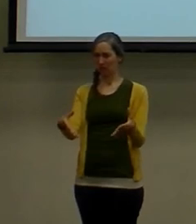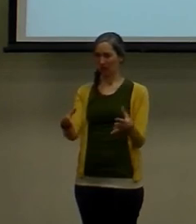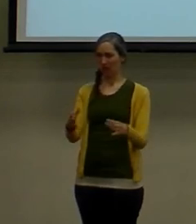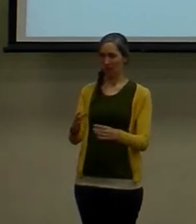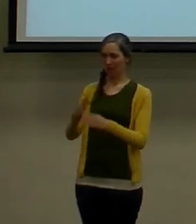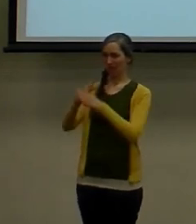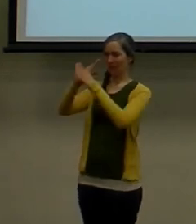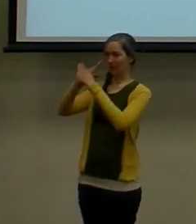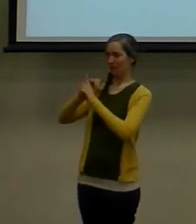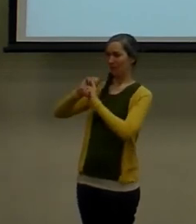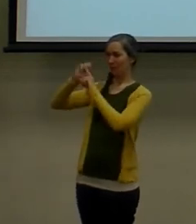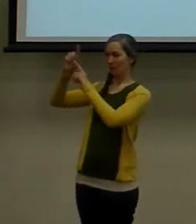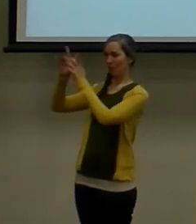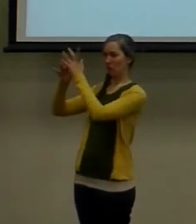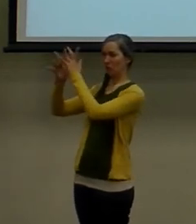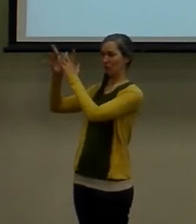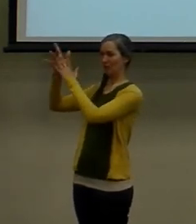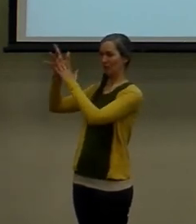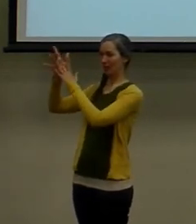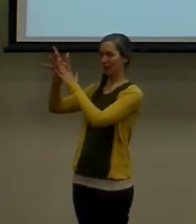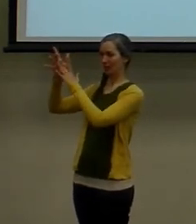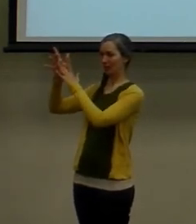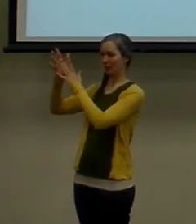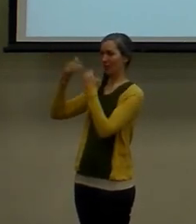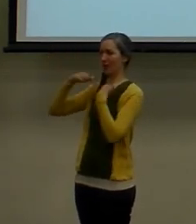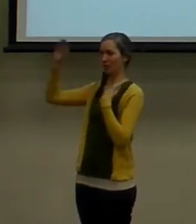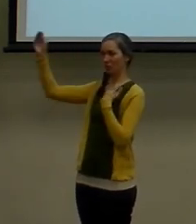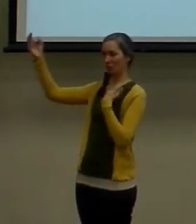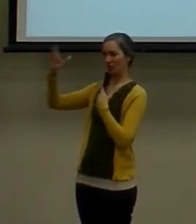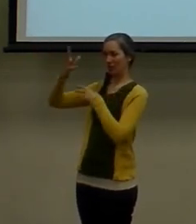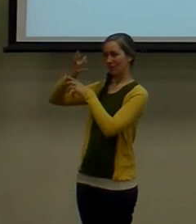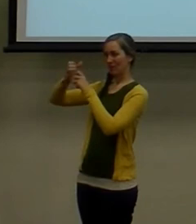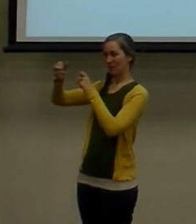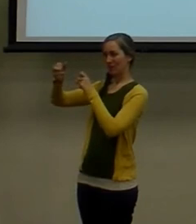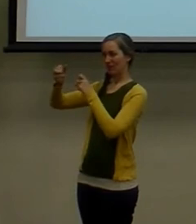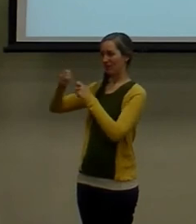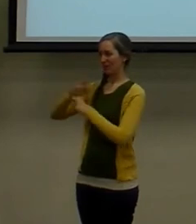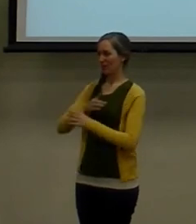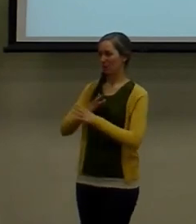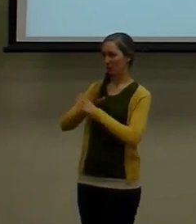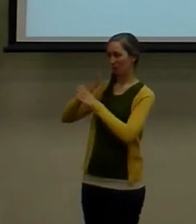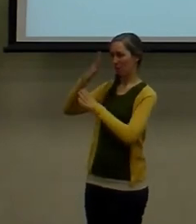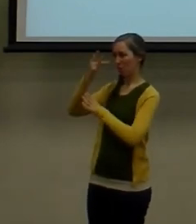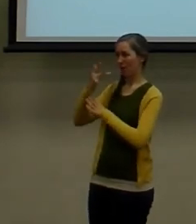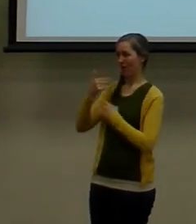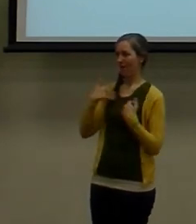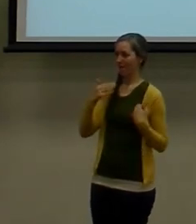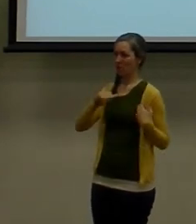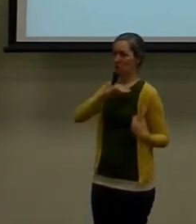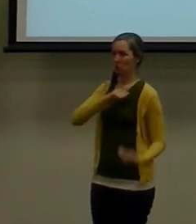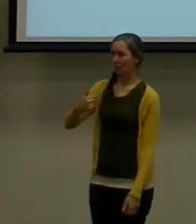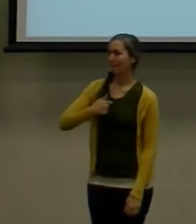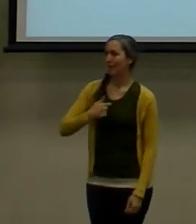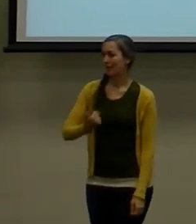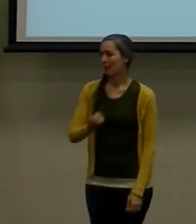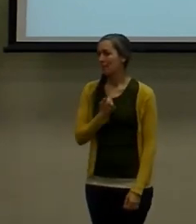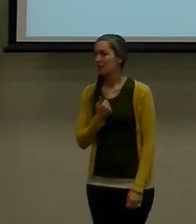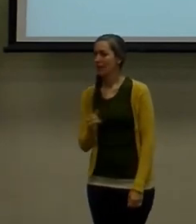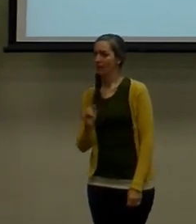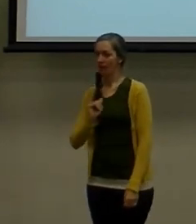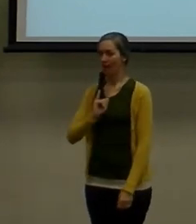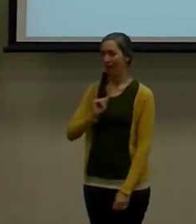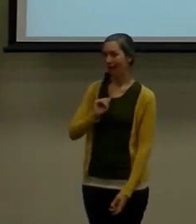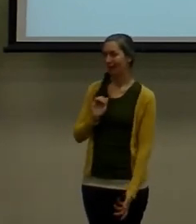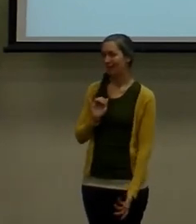who can provide salvation through grace. That me, I, myself, spirit is really big